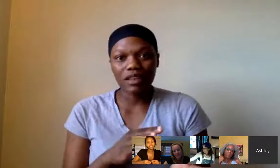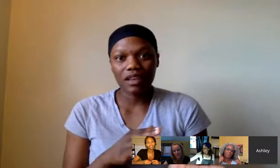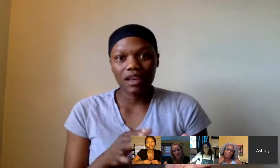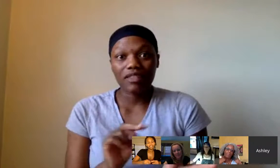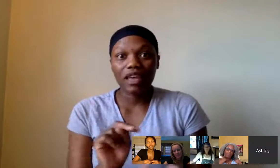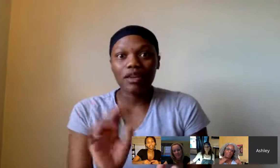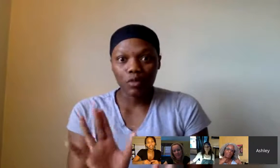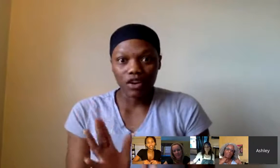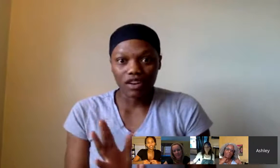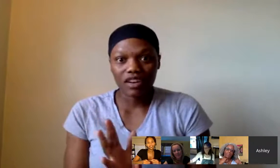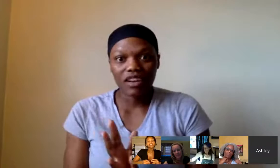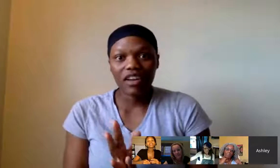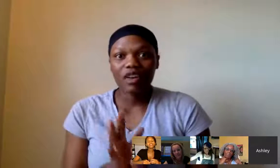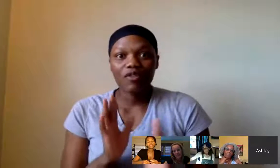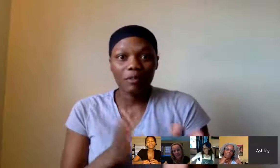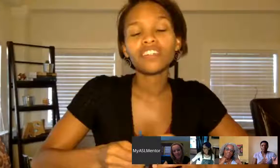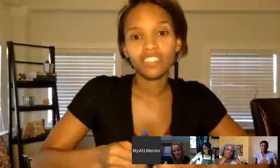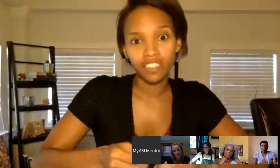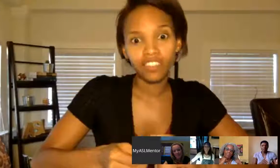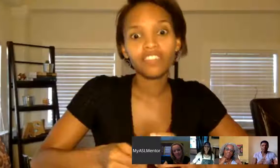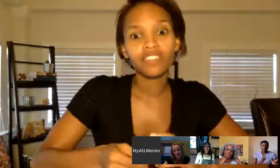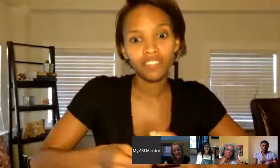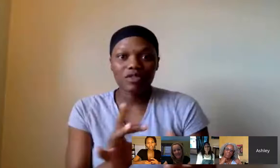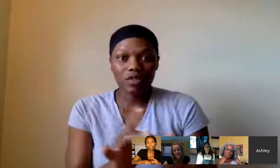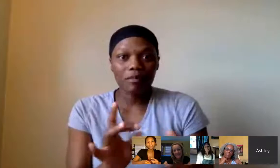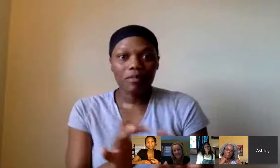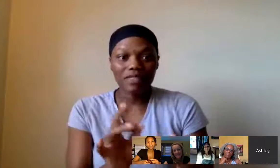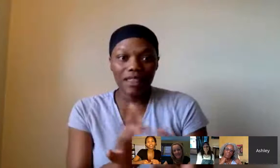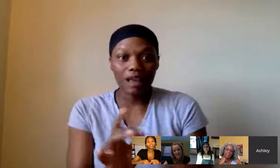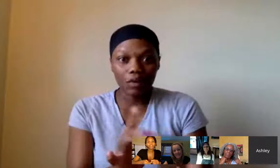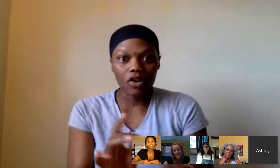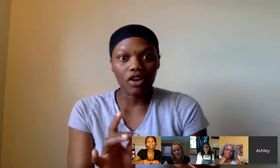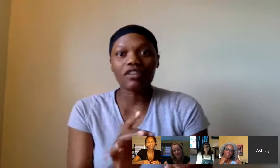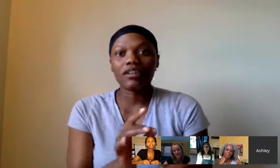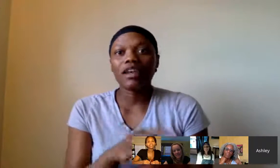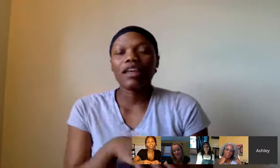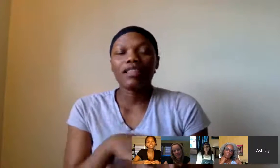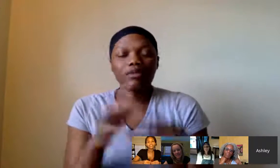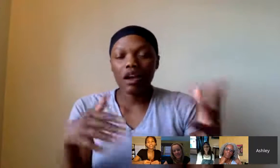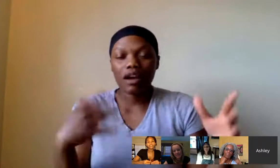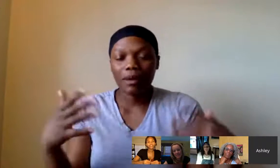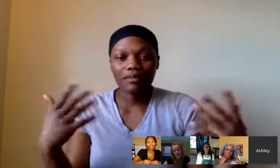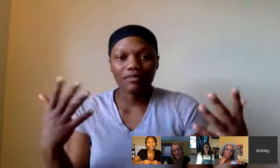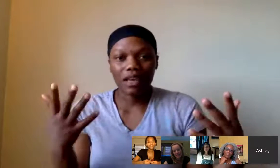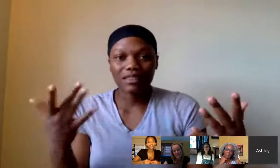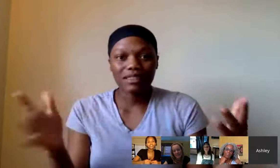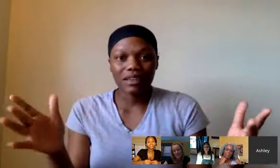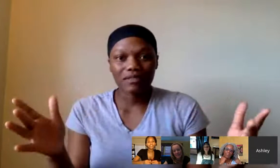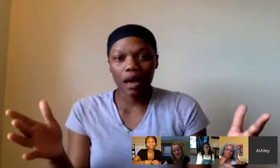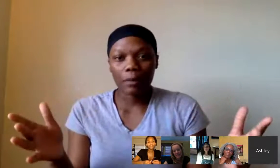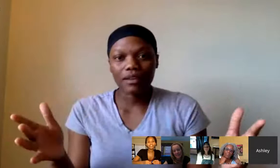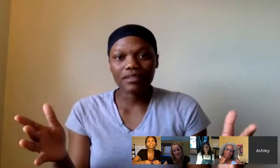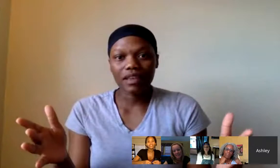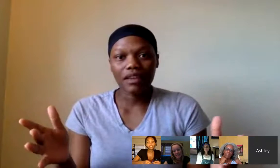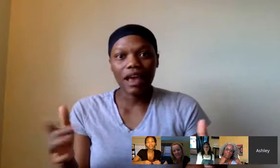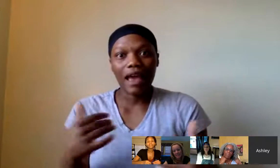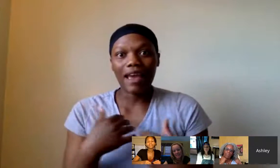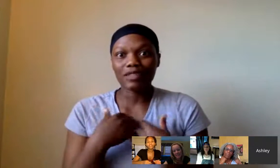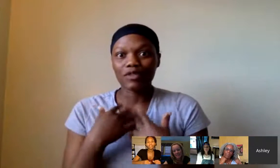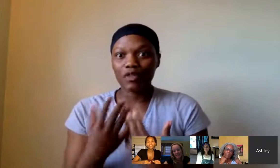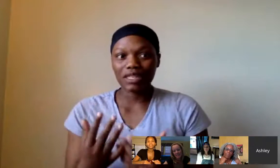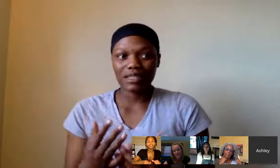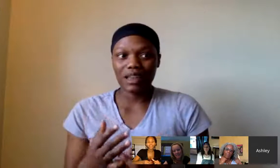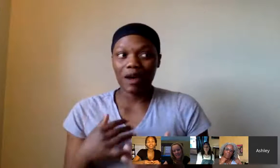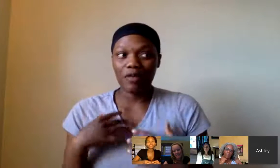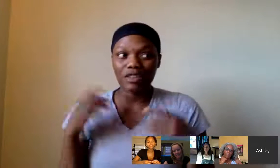voice the N-word from a student. The deaf student said that word. They were talking about, like, sensitive topics, and I had